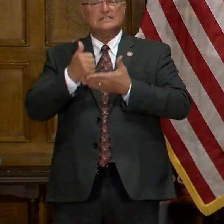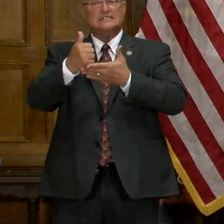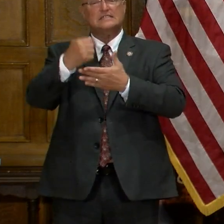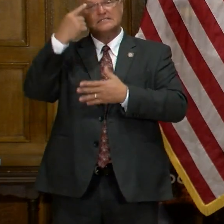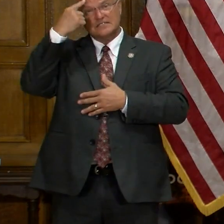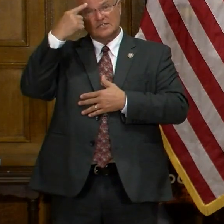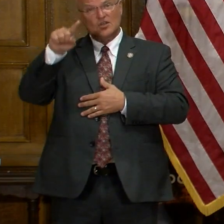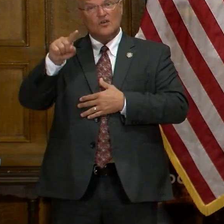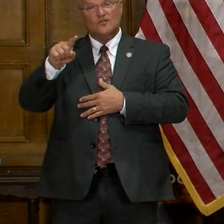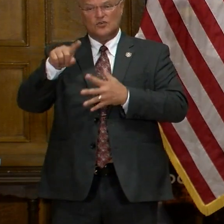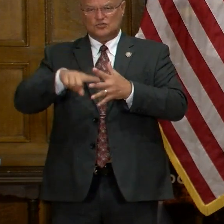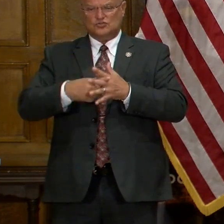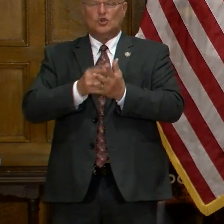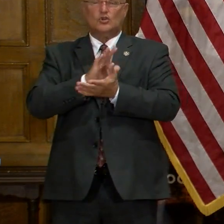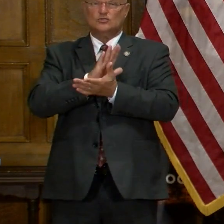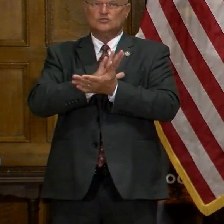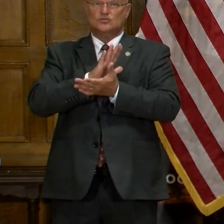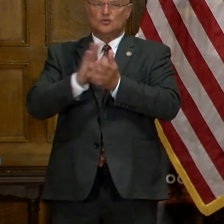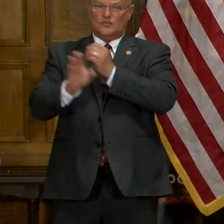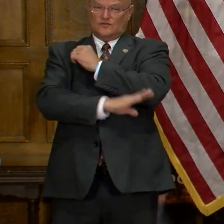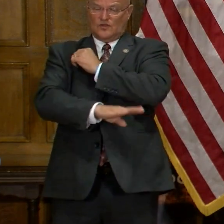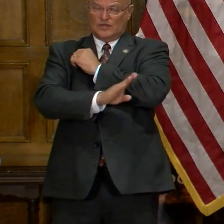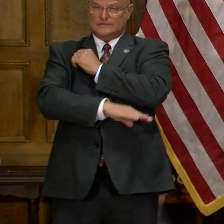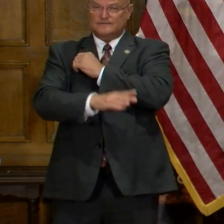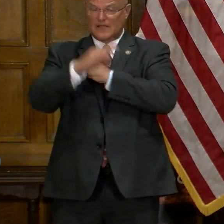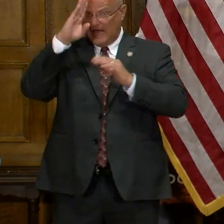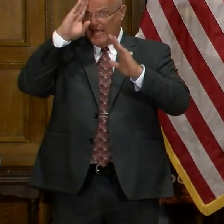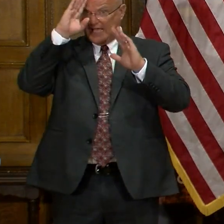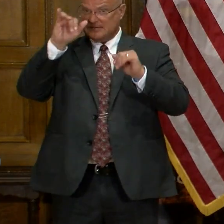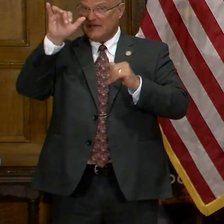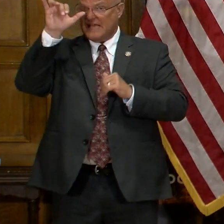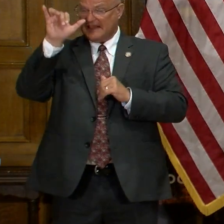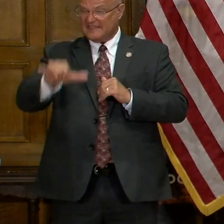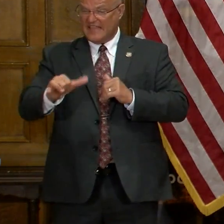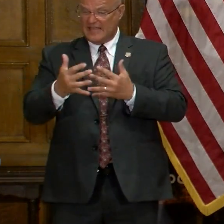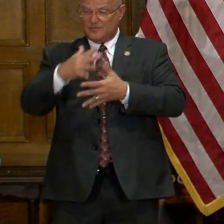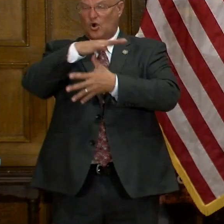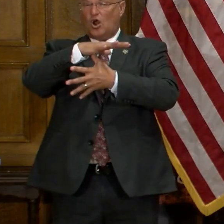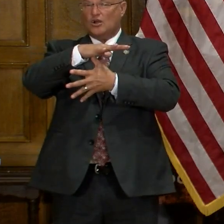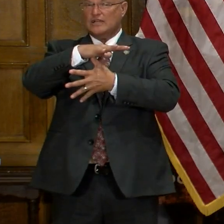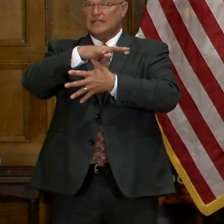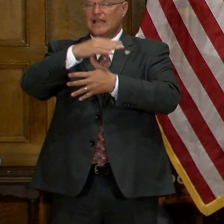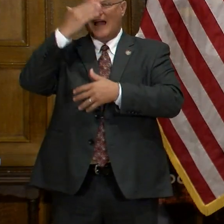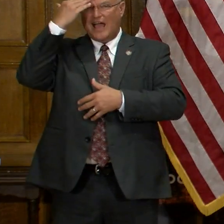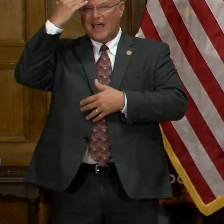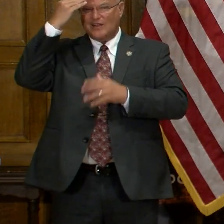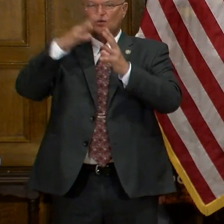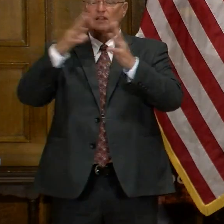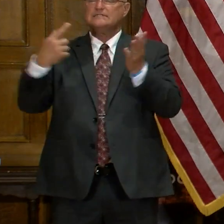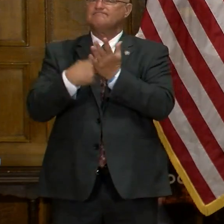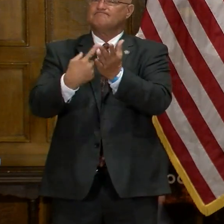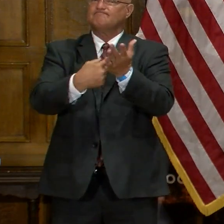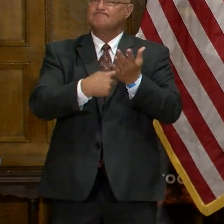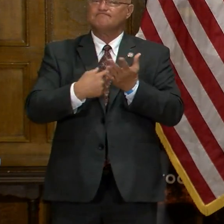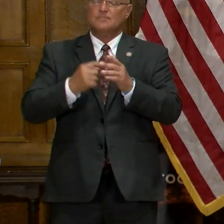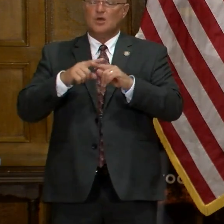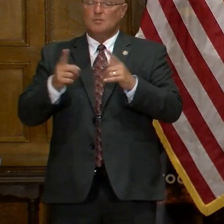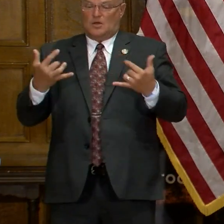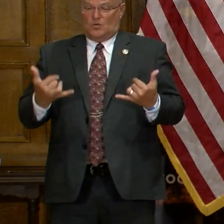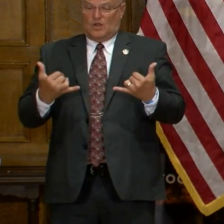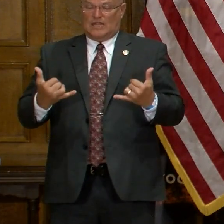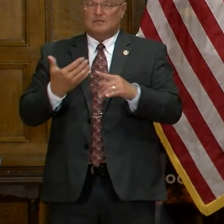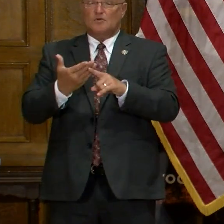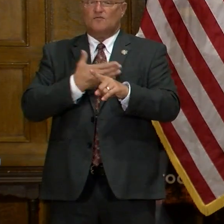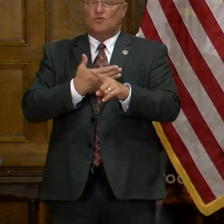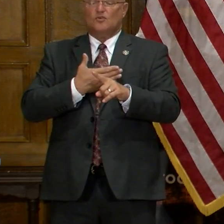assistance for starting school. I expect those to be the priority. I know there'll be a lot of negotiation before they